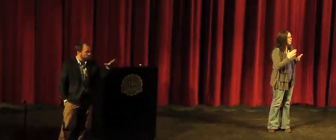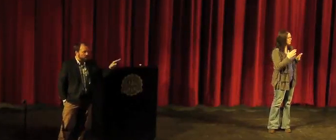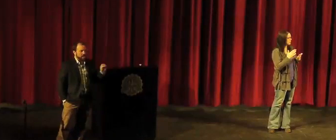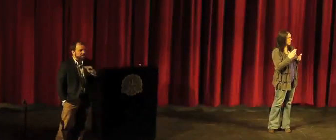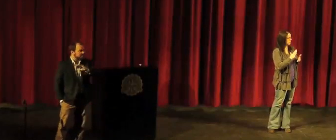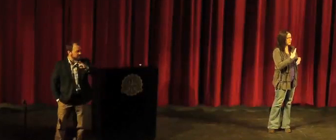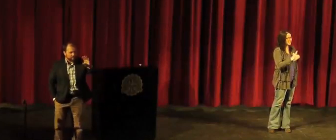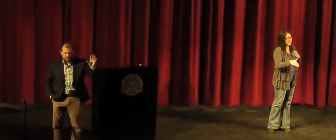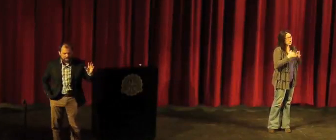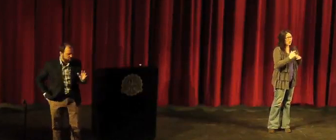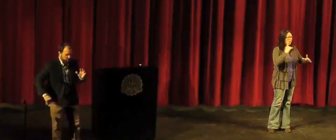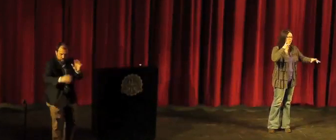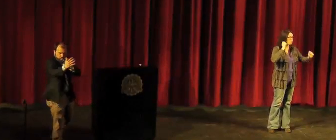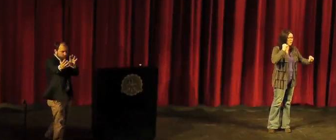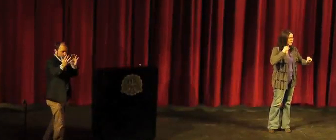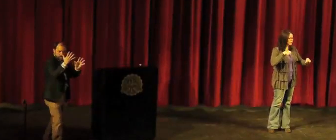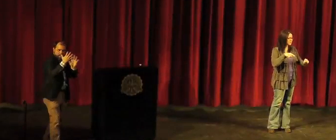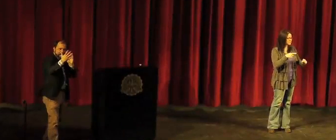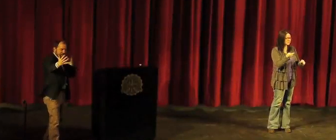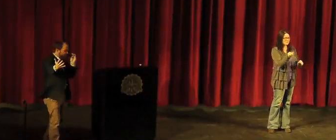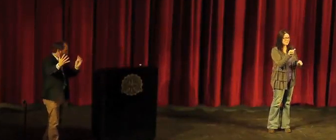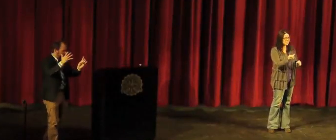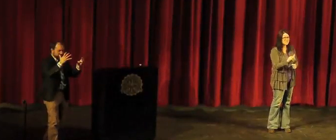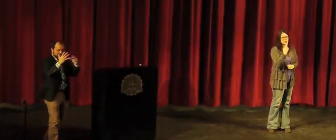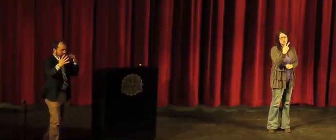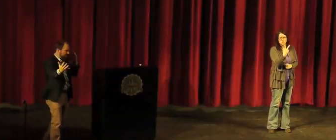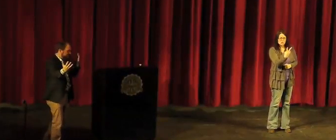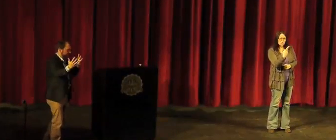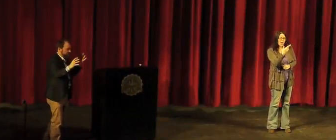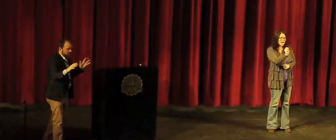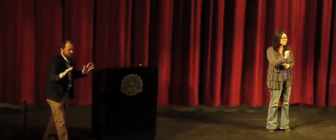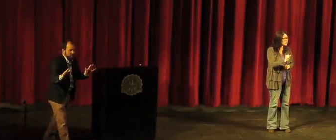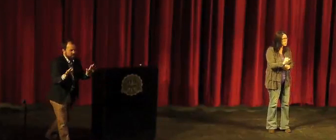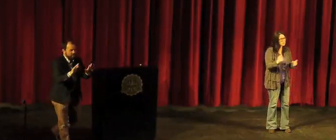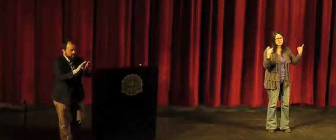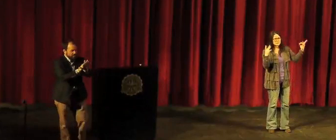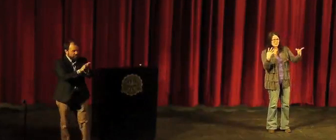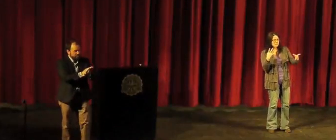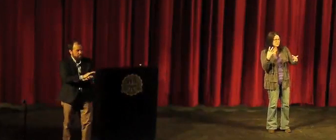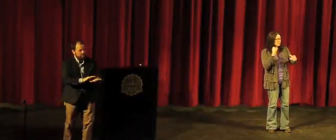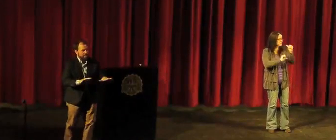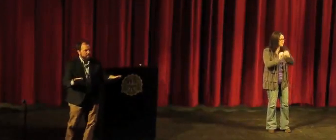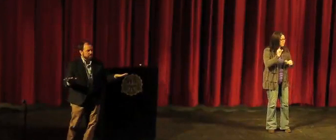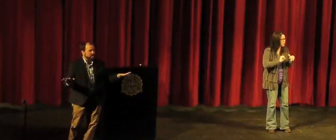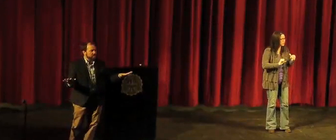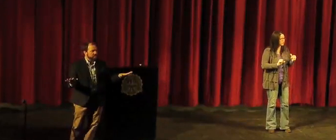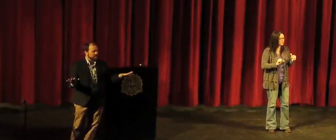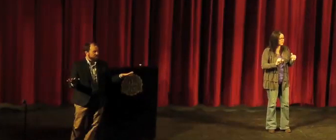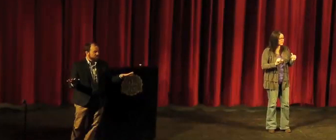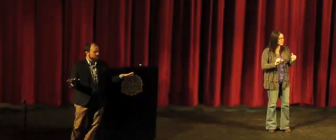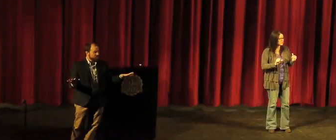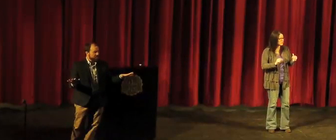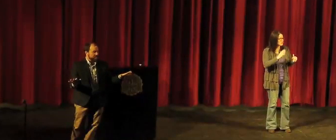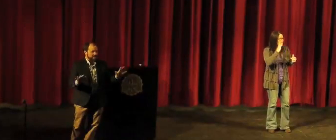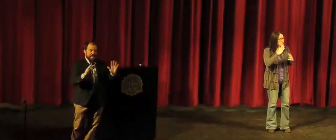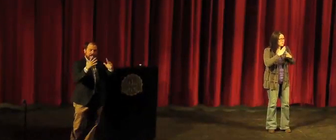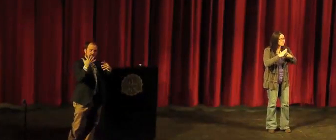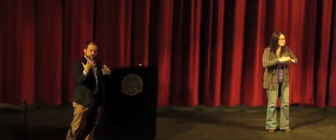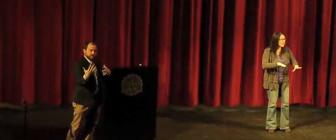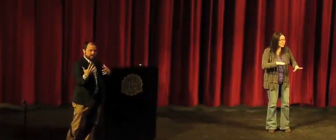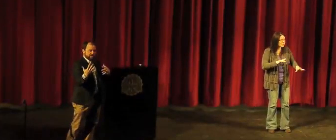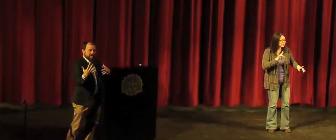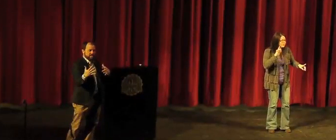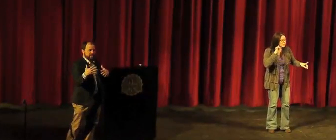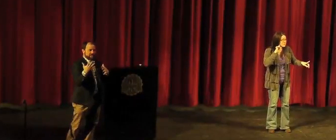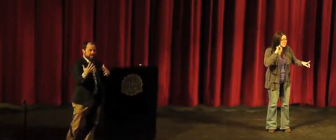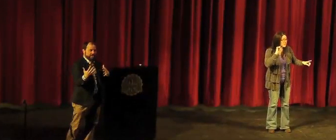the ruckus of these two high schools that can't stand one another goes pin drop still as